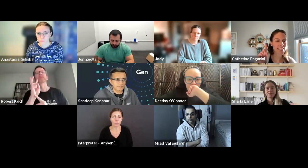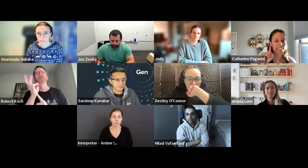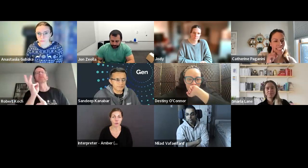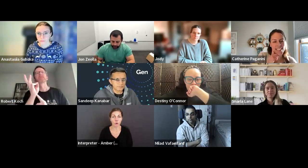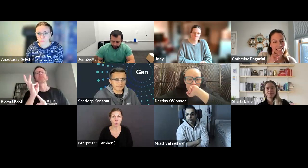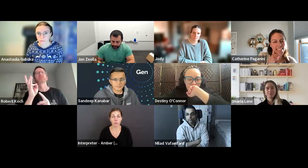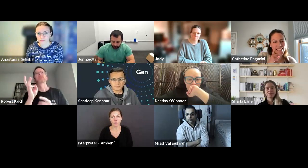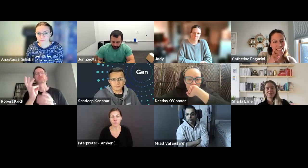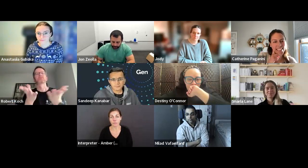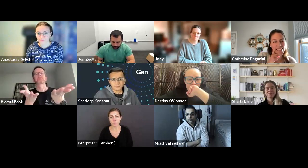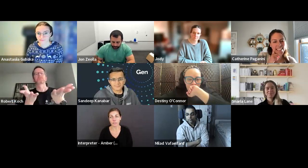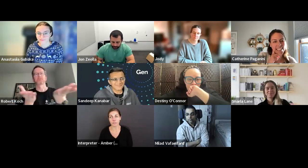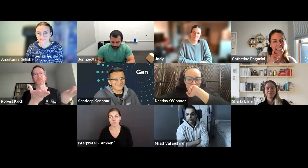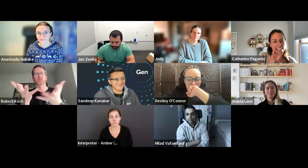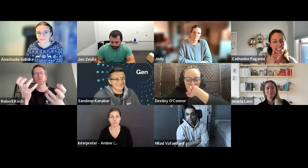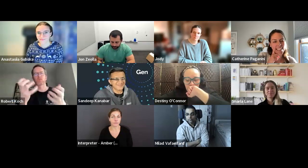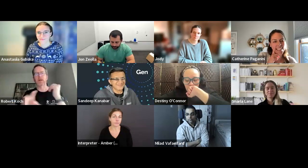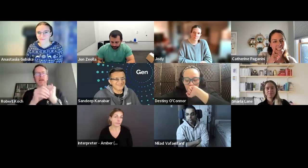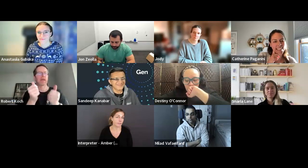floor is open for